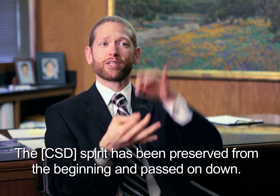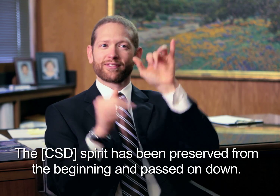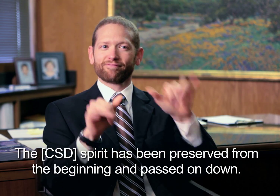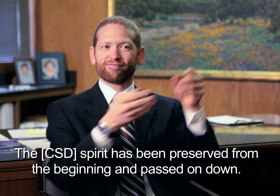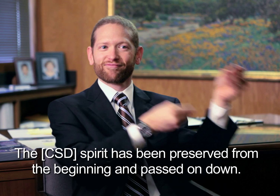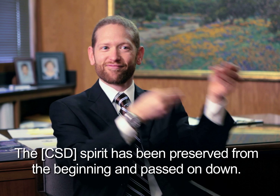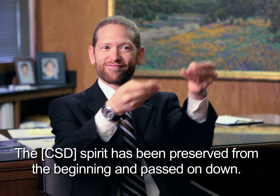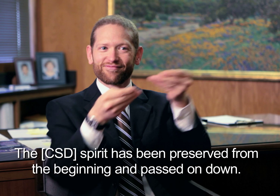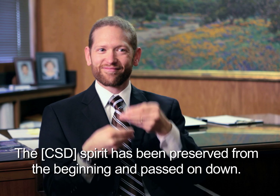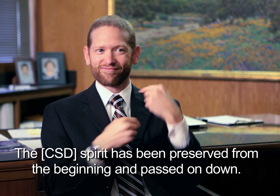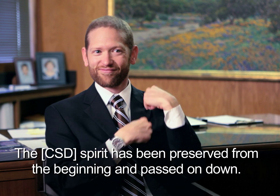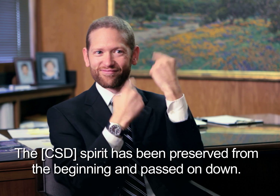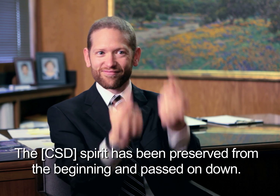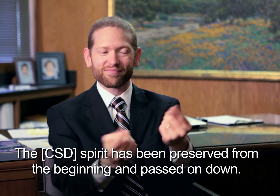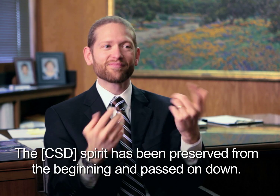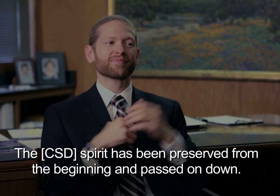spirit has been preserved from the beginning and passed on down.